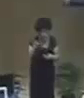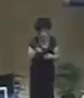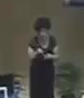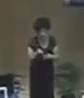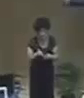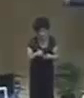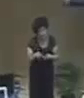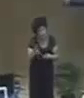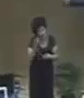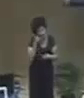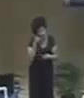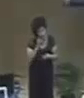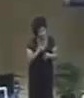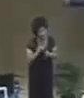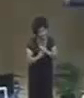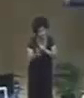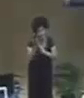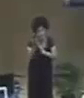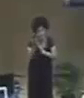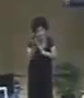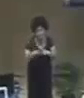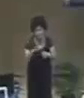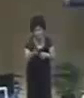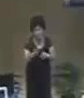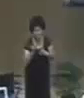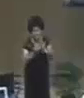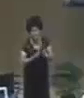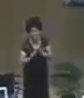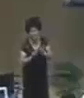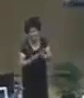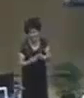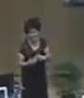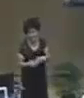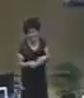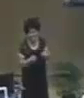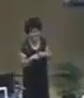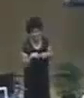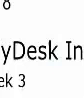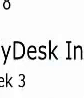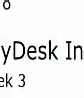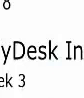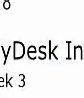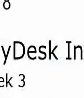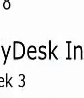phone call, but it will offer the option for the students to give them a call if they feel as though they need it.